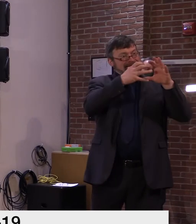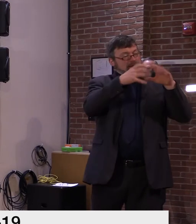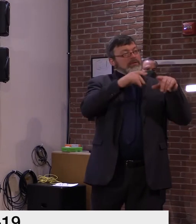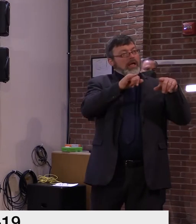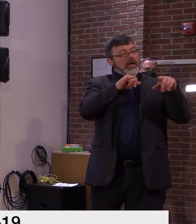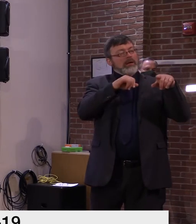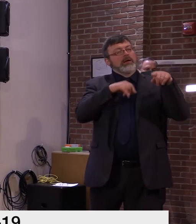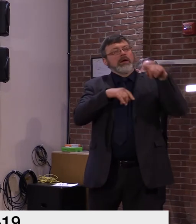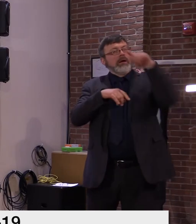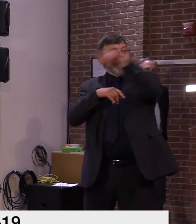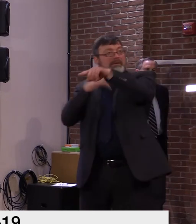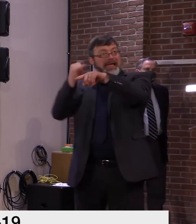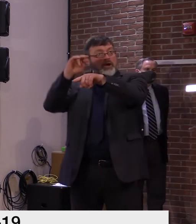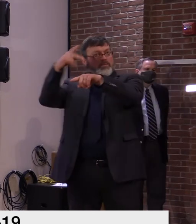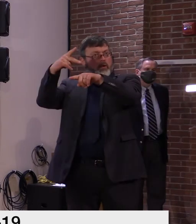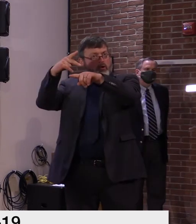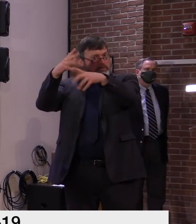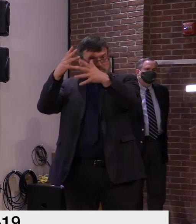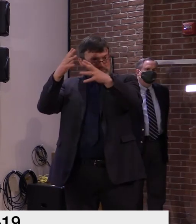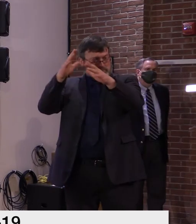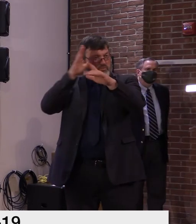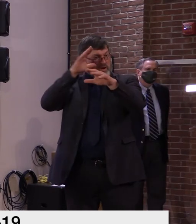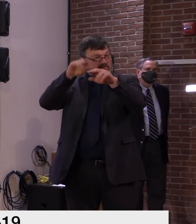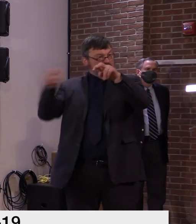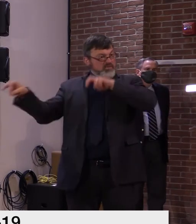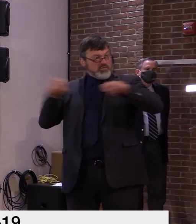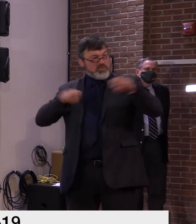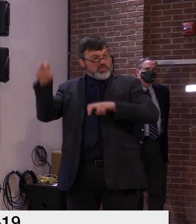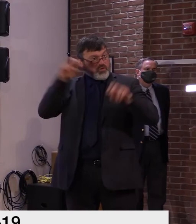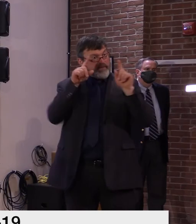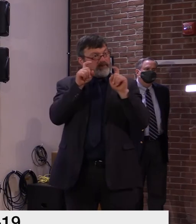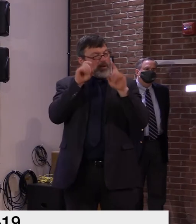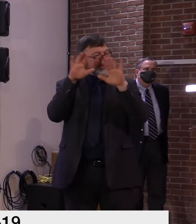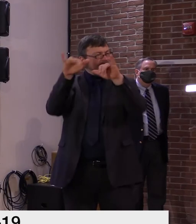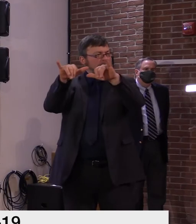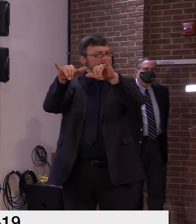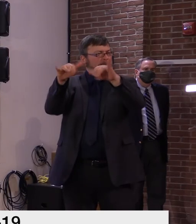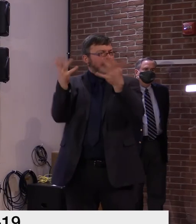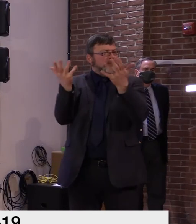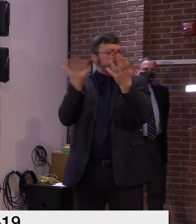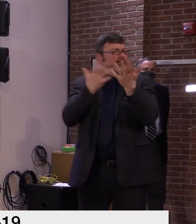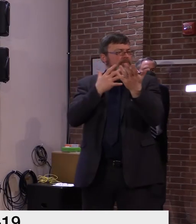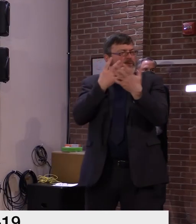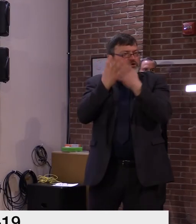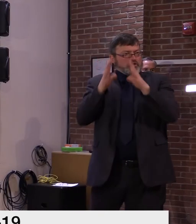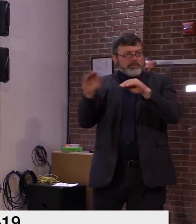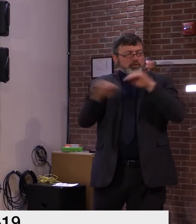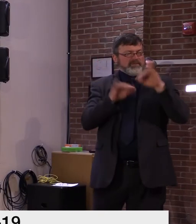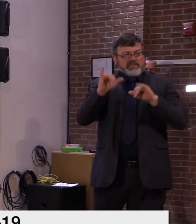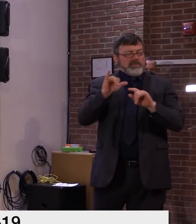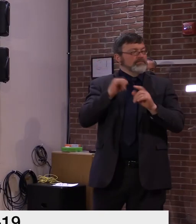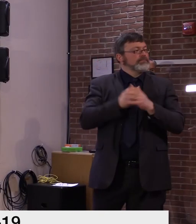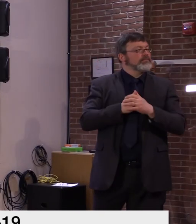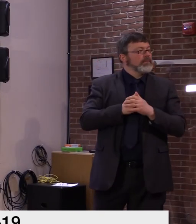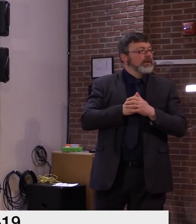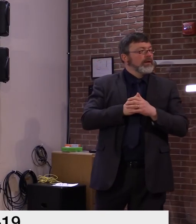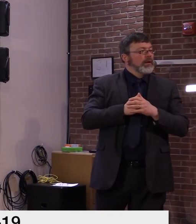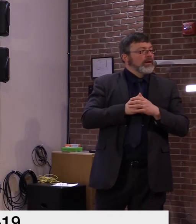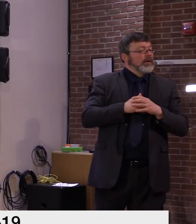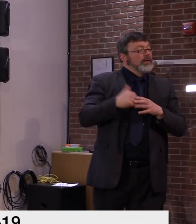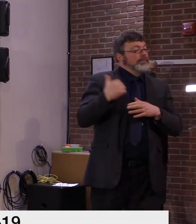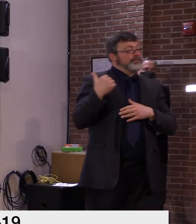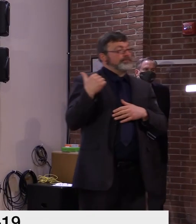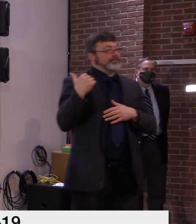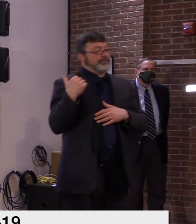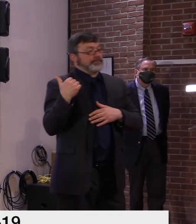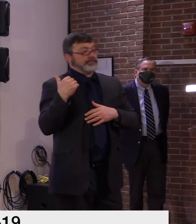right now the aspect, you know, we had that facility because we didn't know in the beginning what sort of capabilities we had